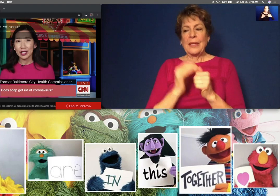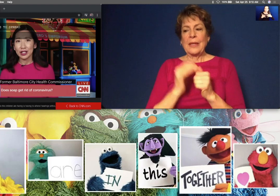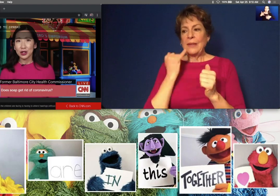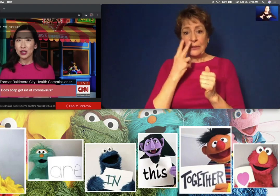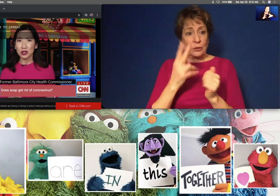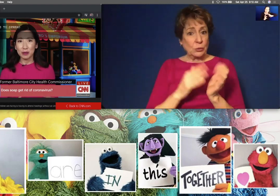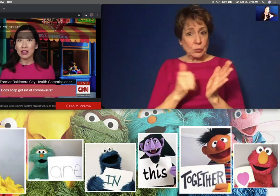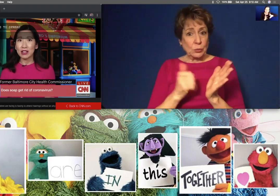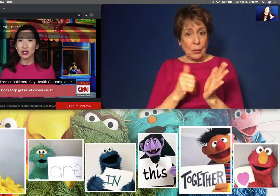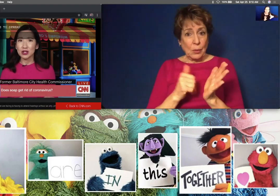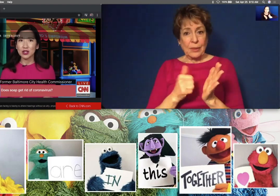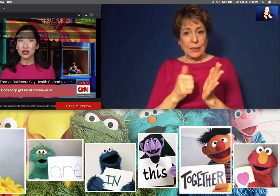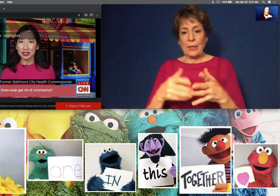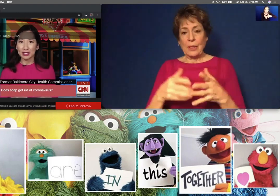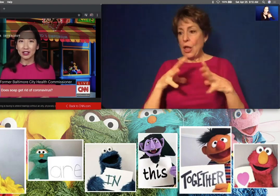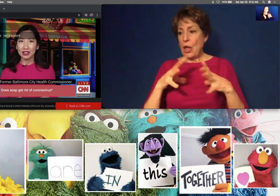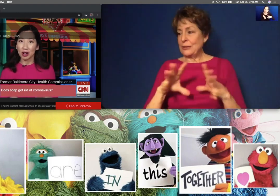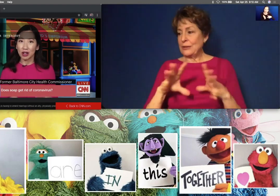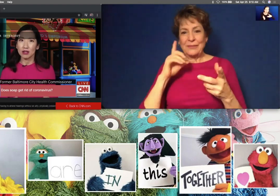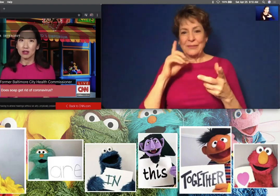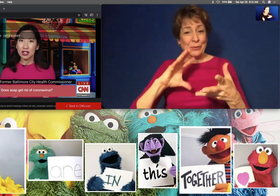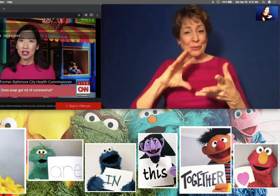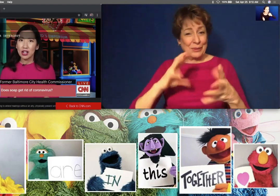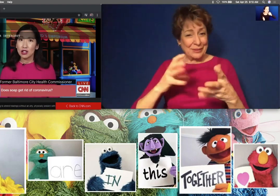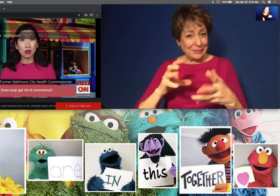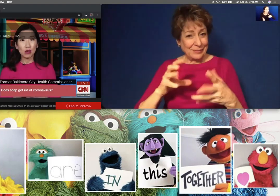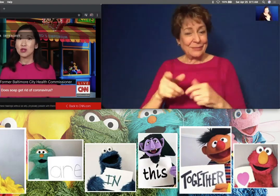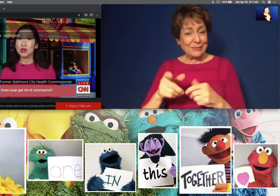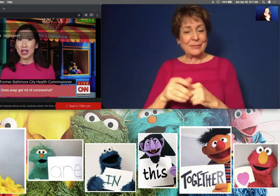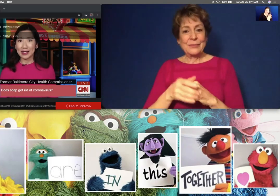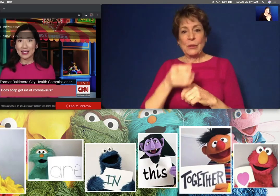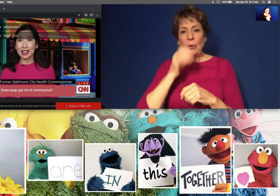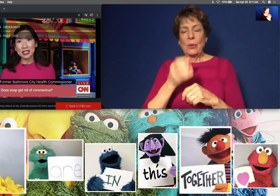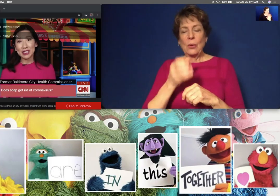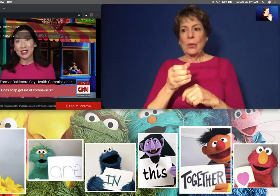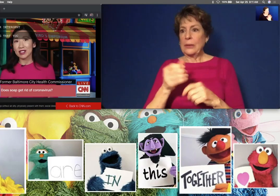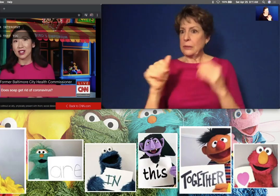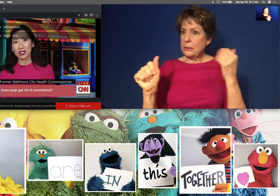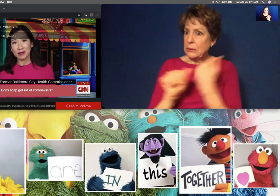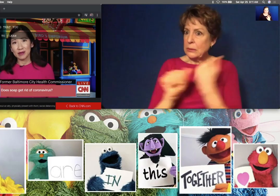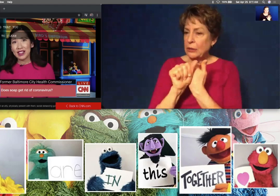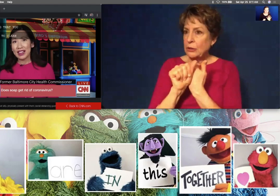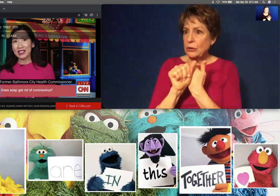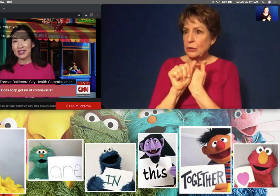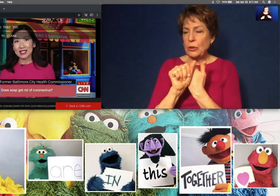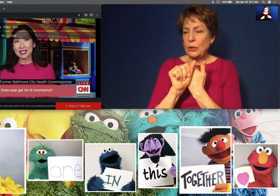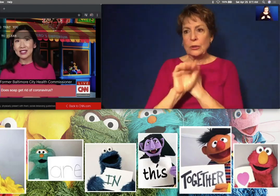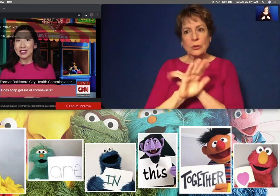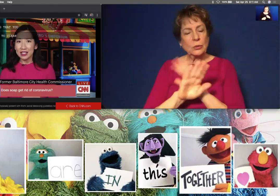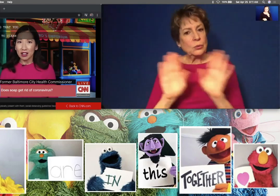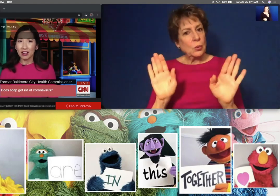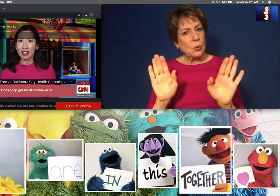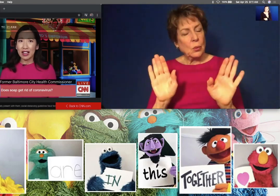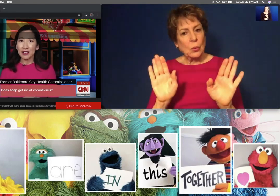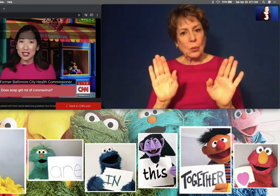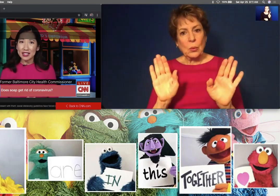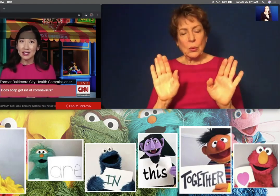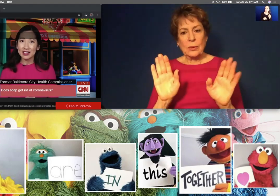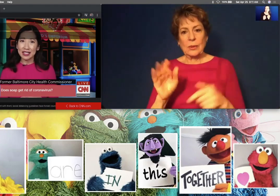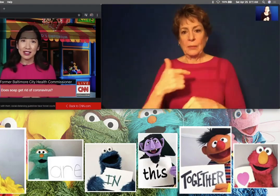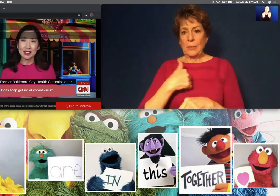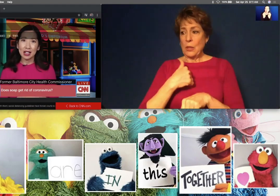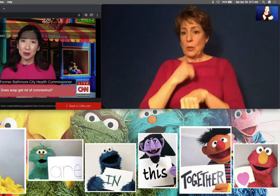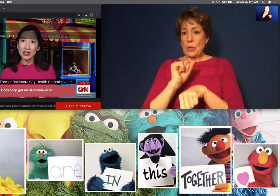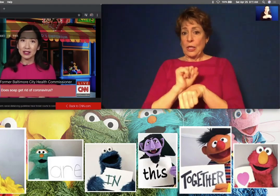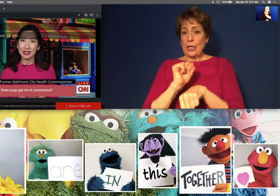soap or detergent or bleach or anything that you and your parents use to clean your house. Don't do that. I'm